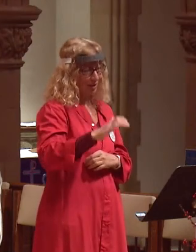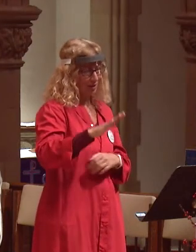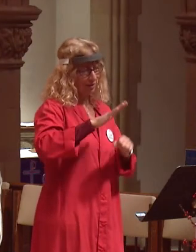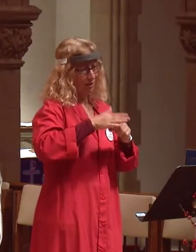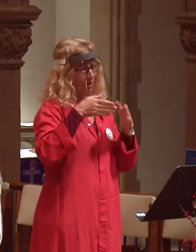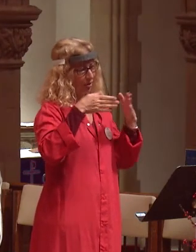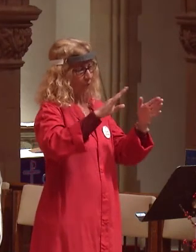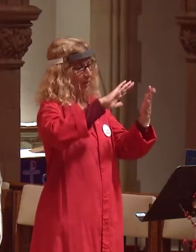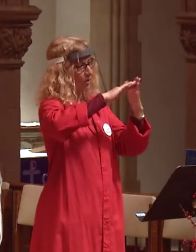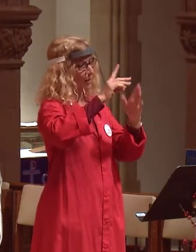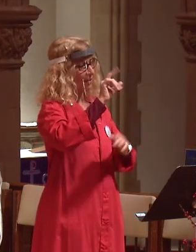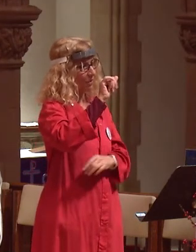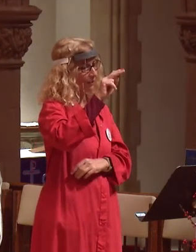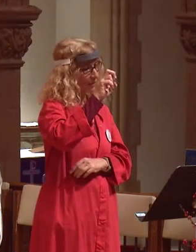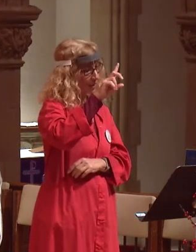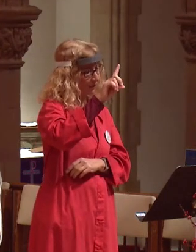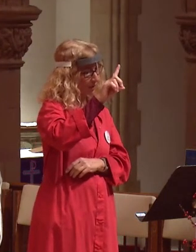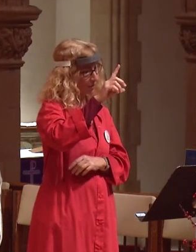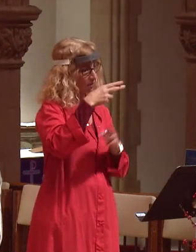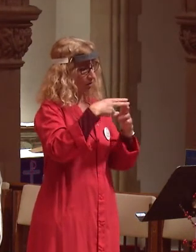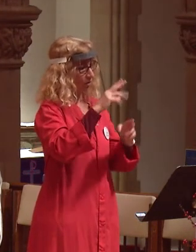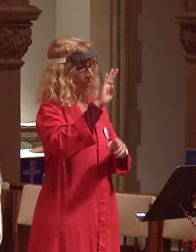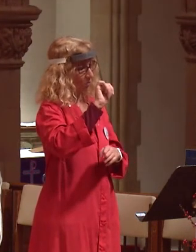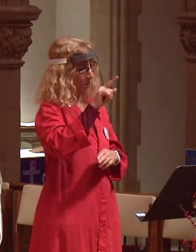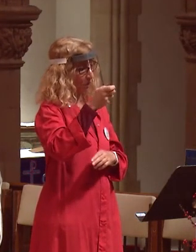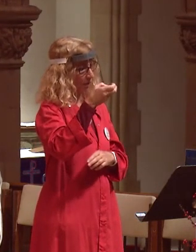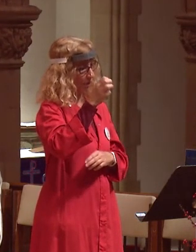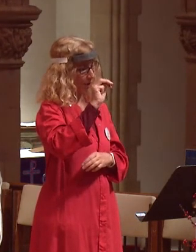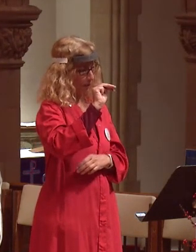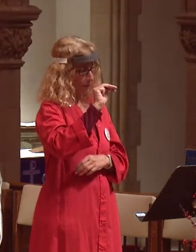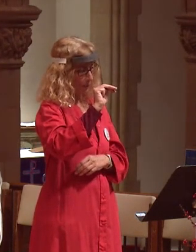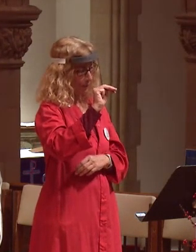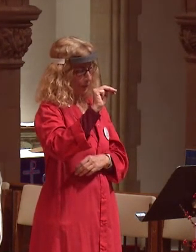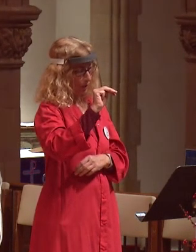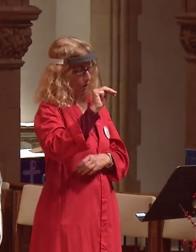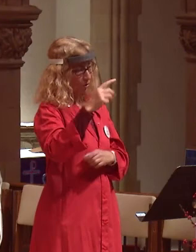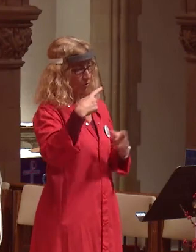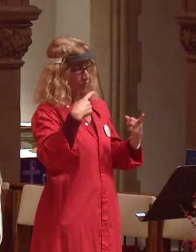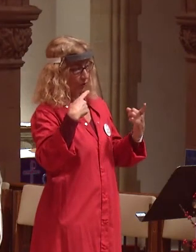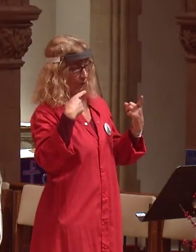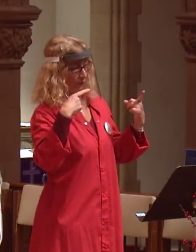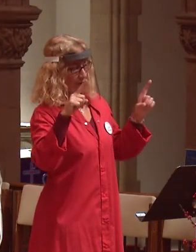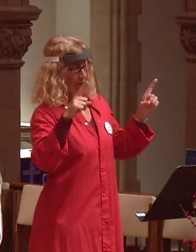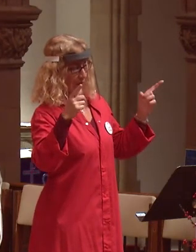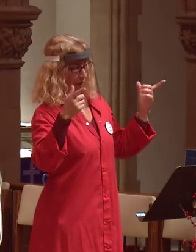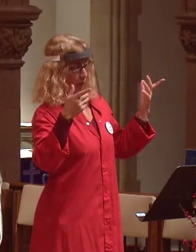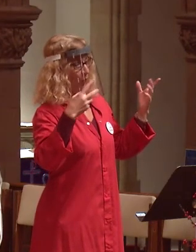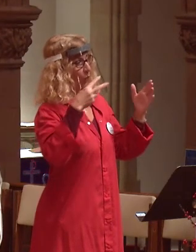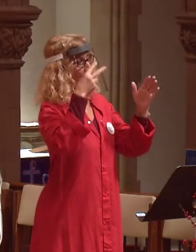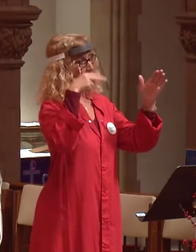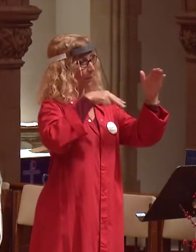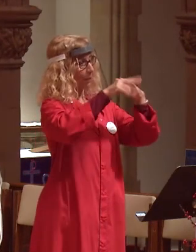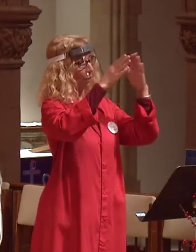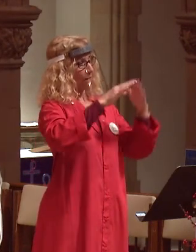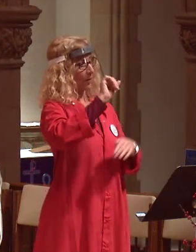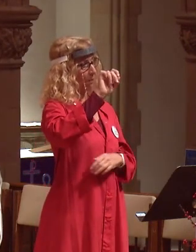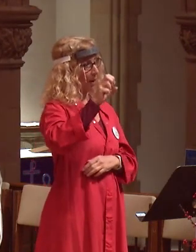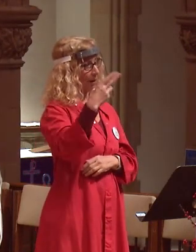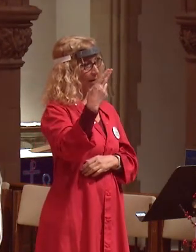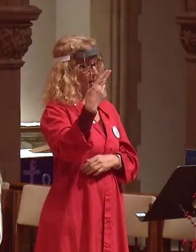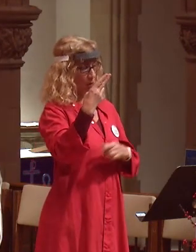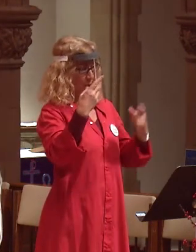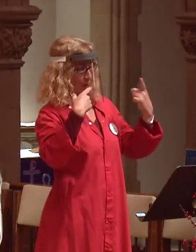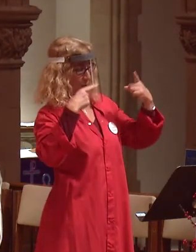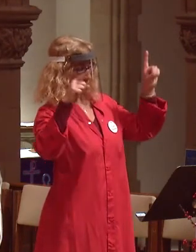David, called Bethlehem, to fulfill what the prophet Micah once proclaimed. But you,